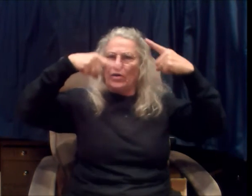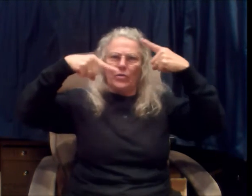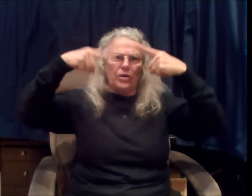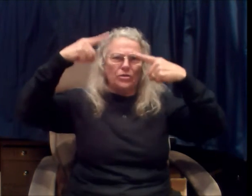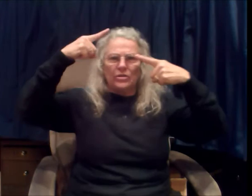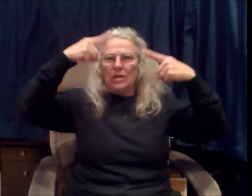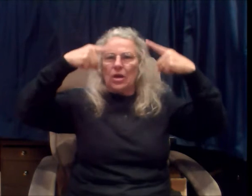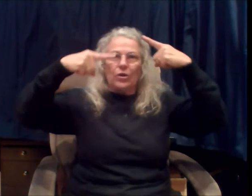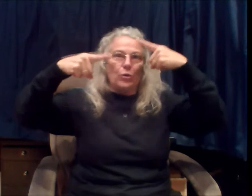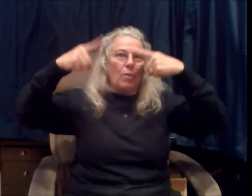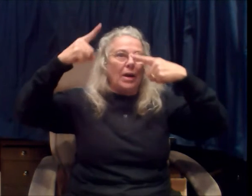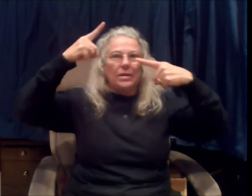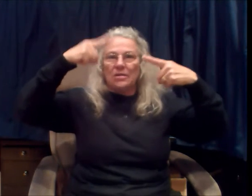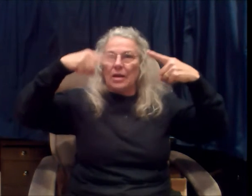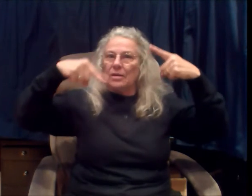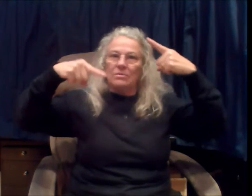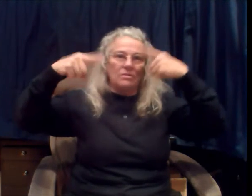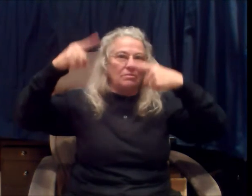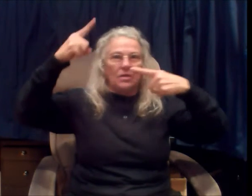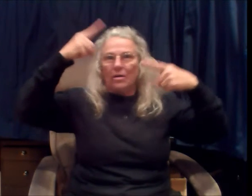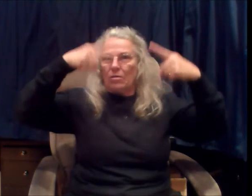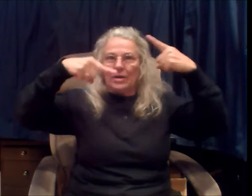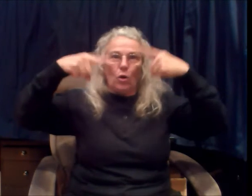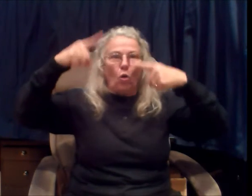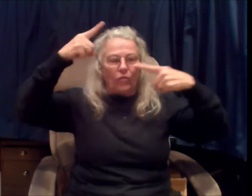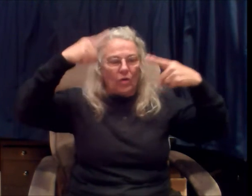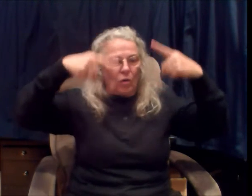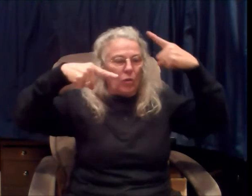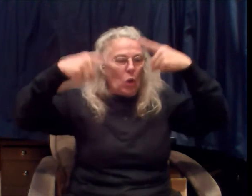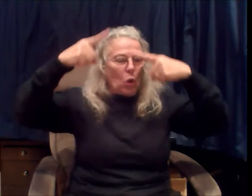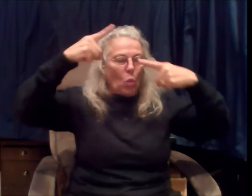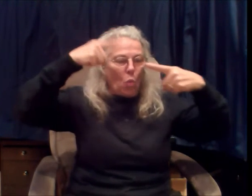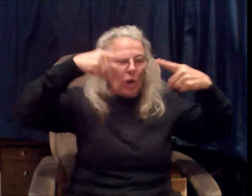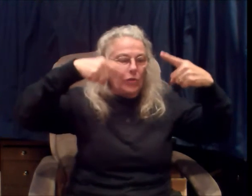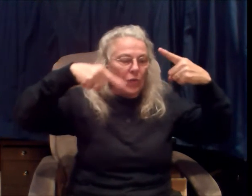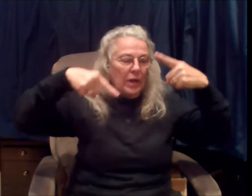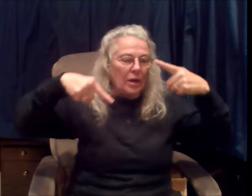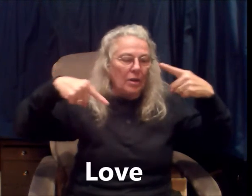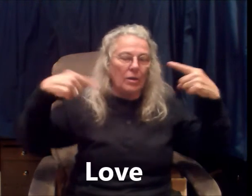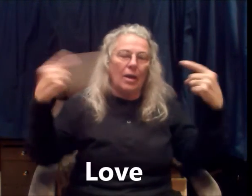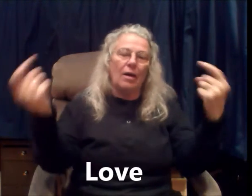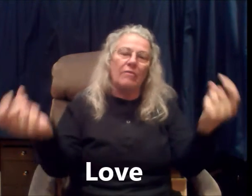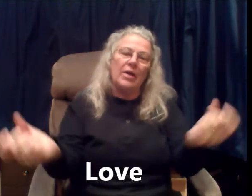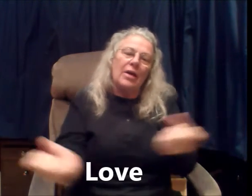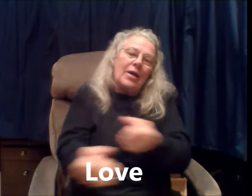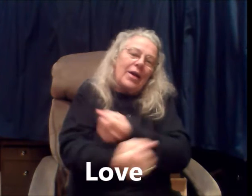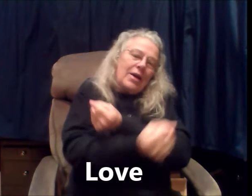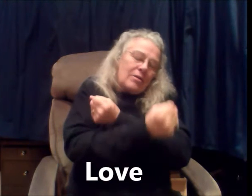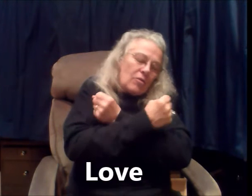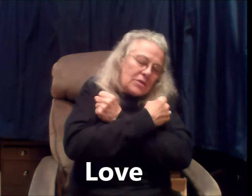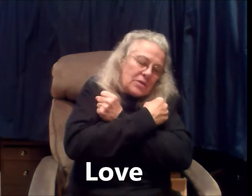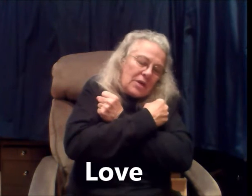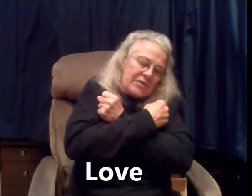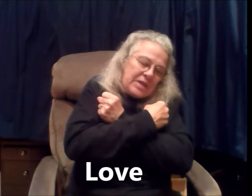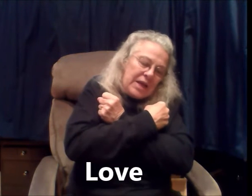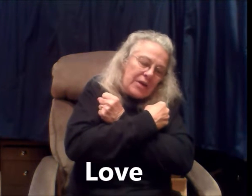wandering. Your mind is like, oh, an overload. Wondering. Love. And of course, love is here.